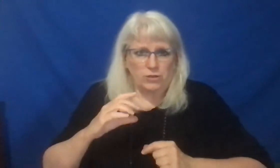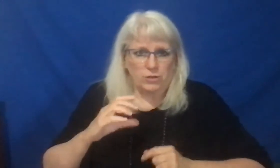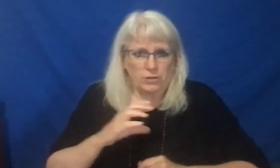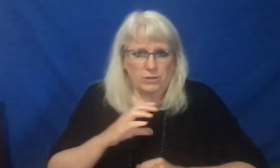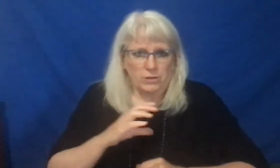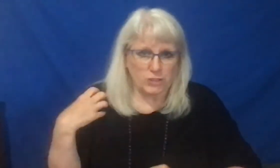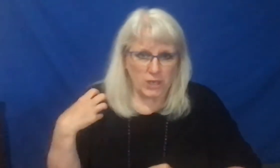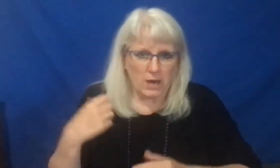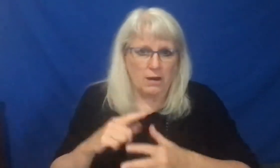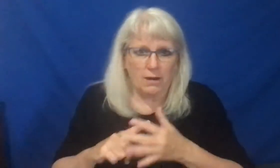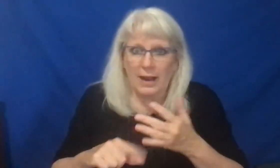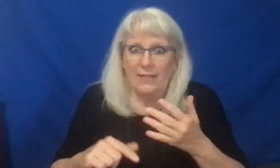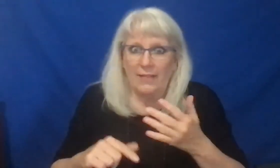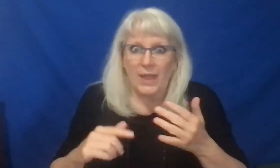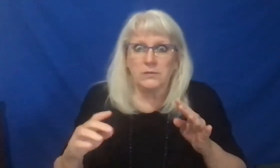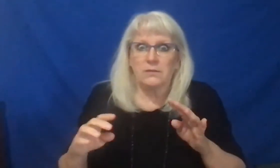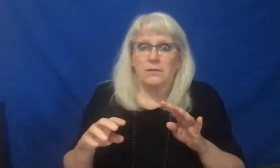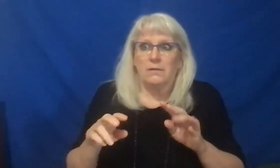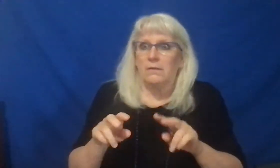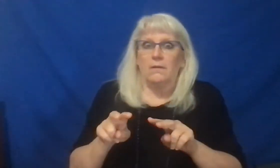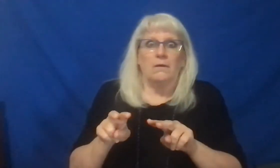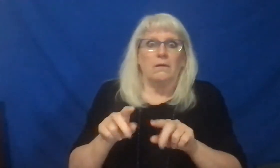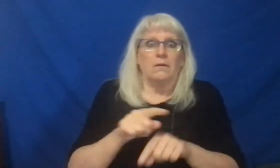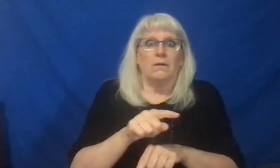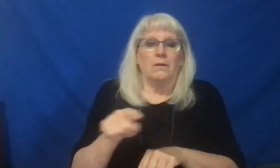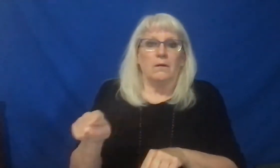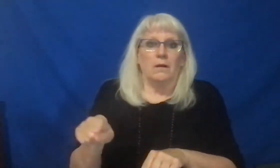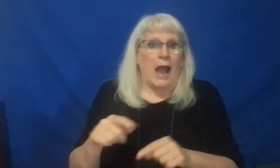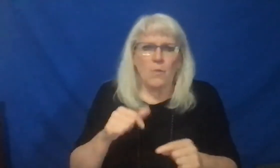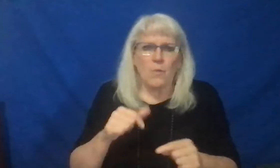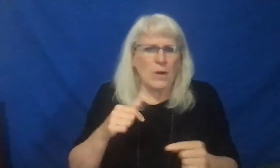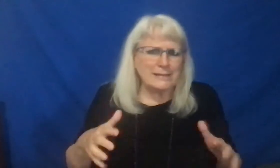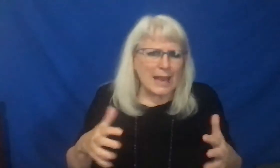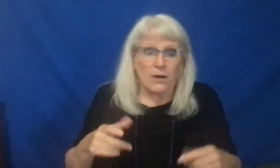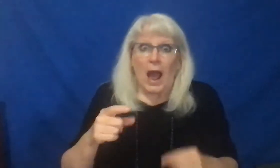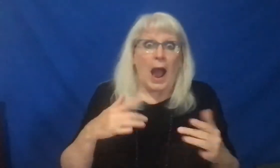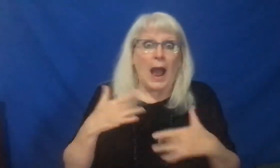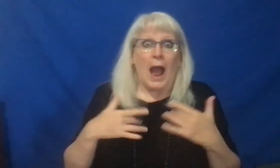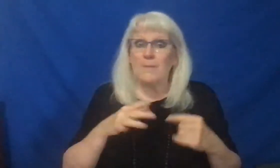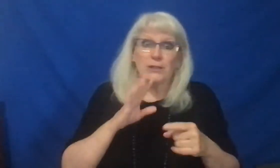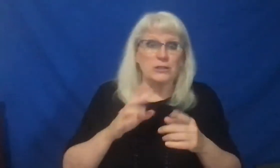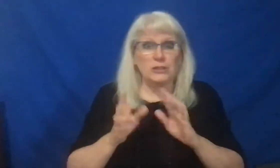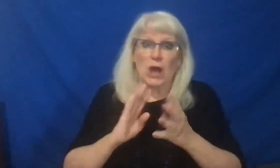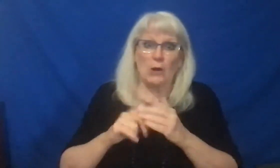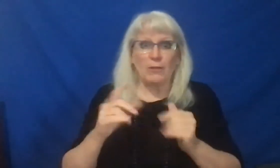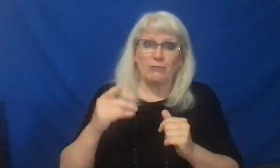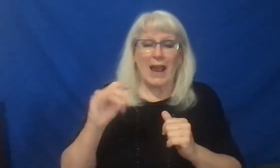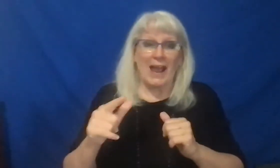how thrilling. I wasn't even panicked about it. I was just so excited to get to talk to Greg. What an opportunity. And we had